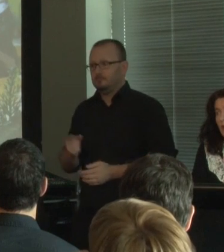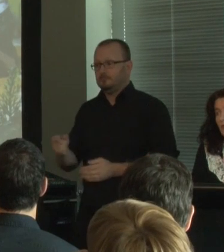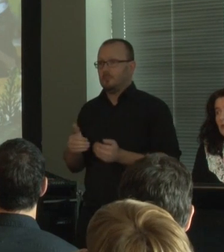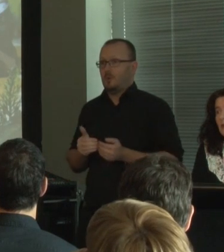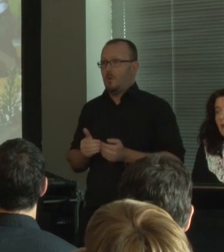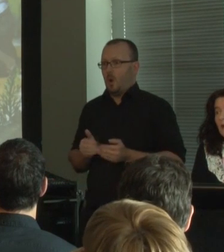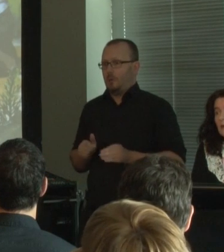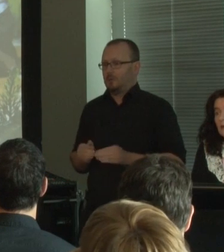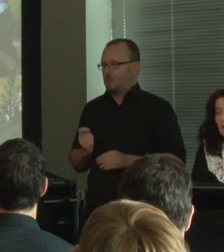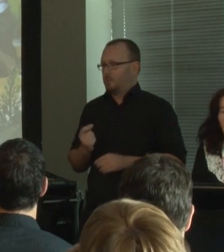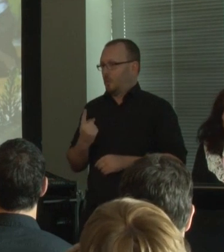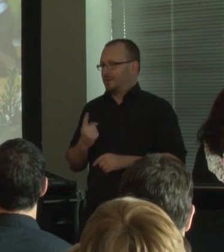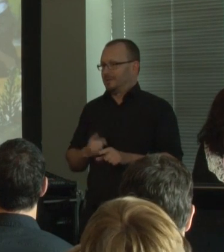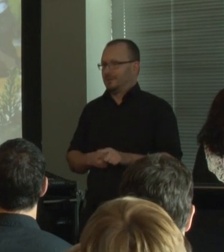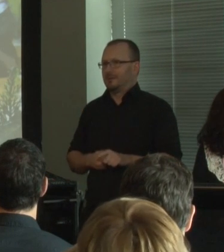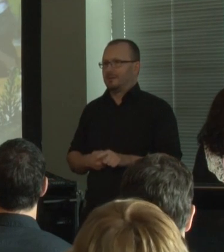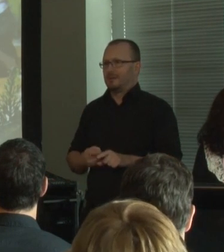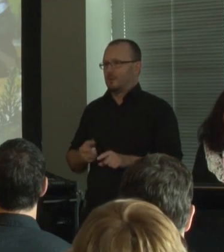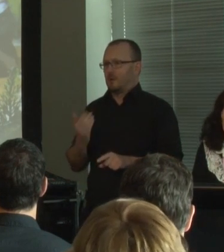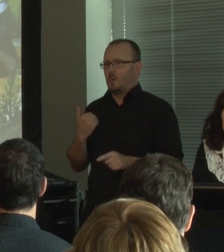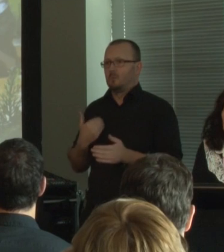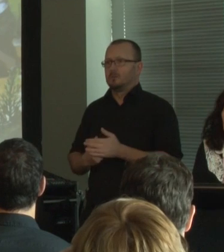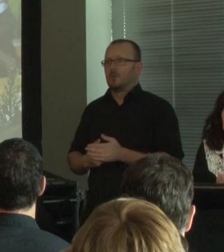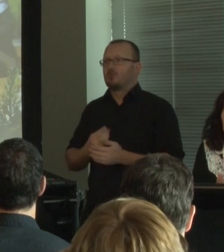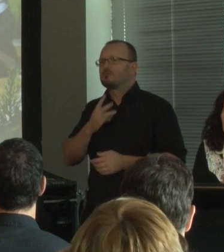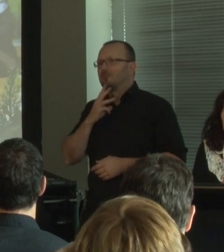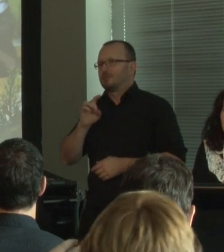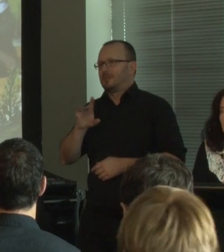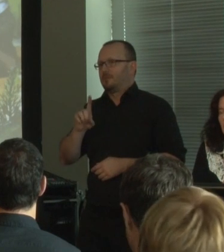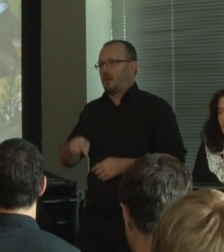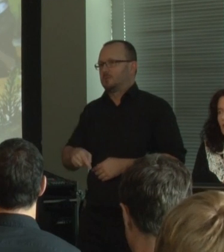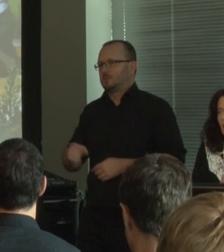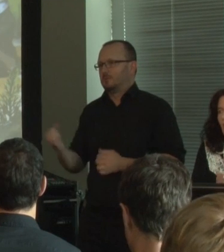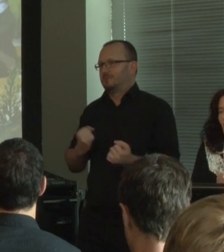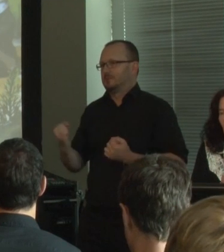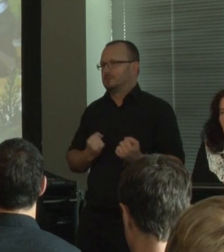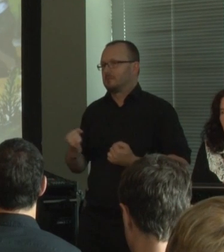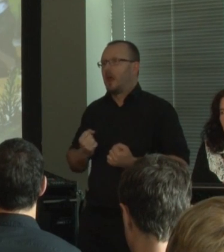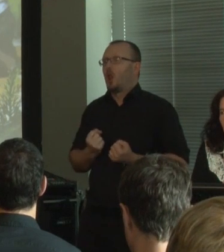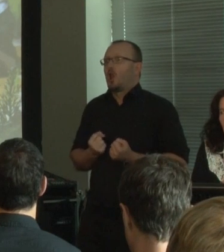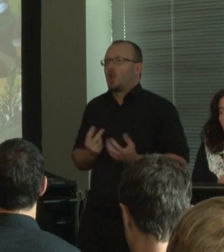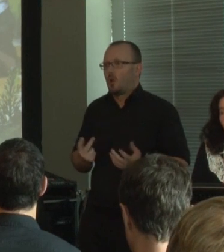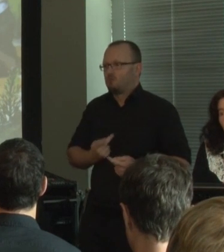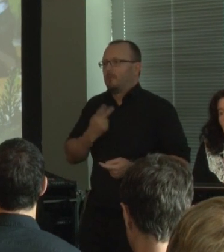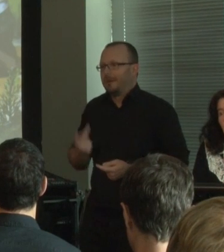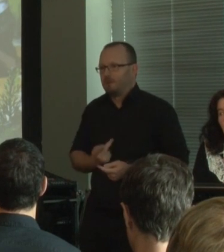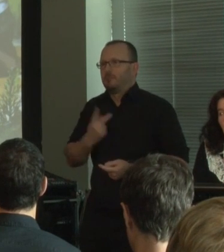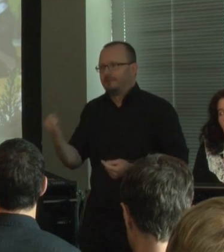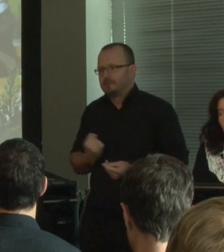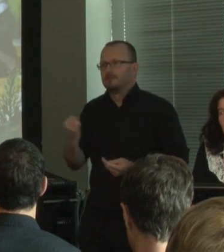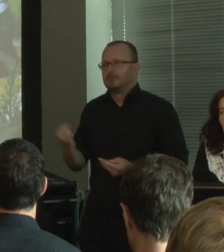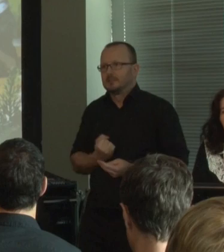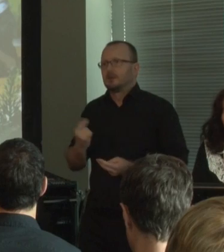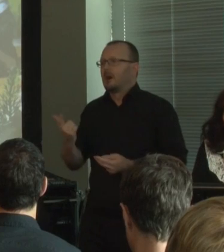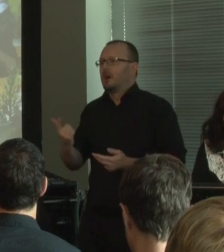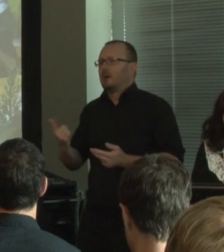over 310,000, which is really, really good. And like I say, good repeat visitation, a lot of overseas visitors, a lot of cruise ship visitors, as